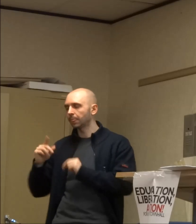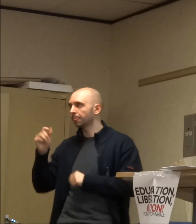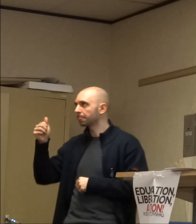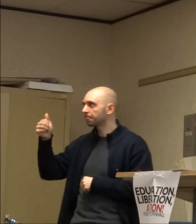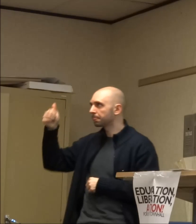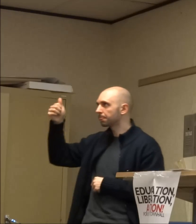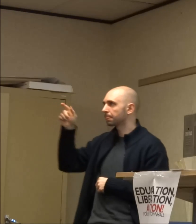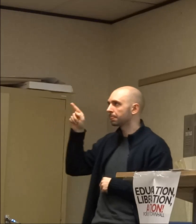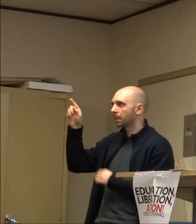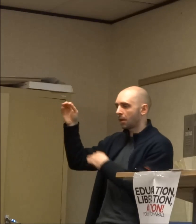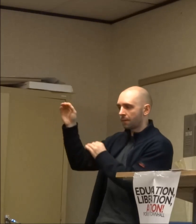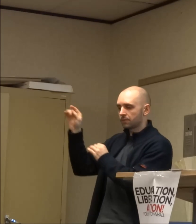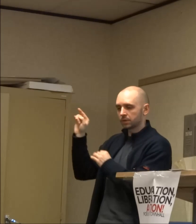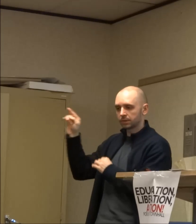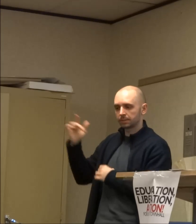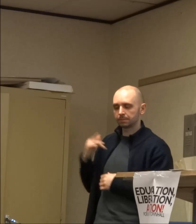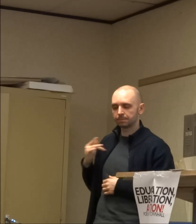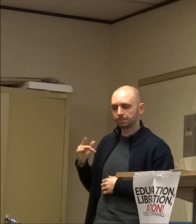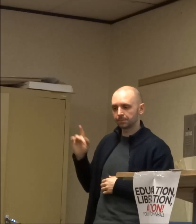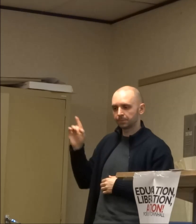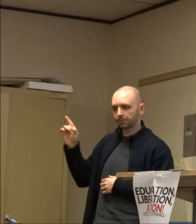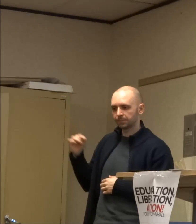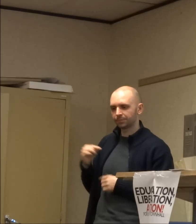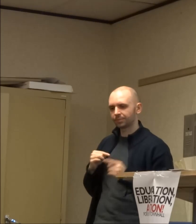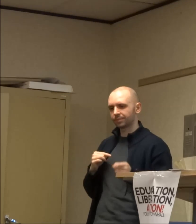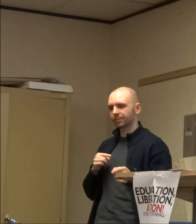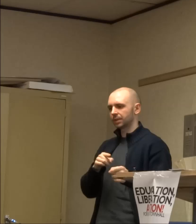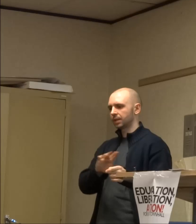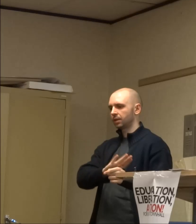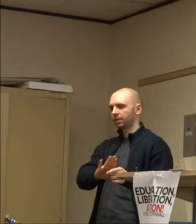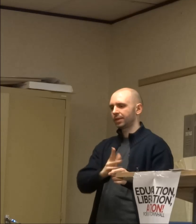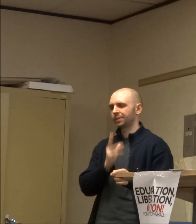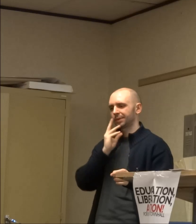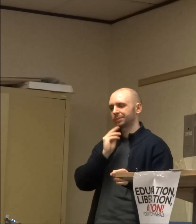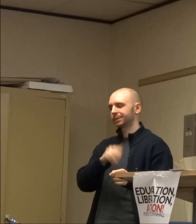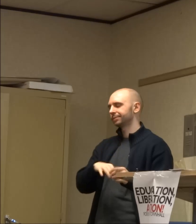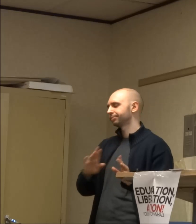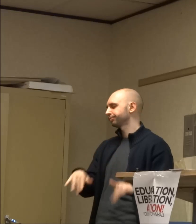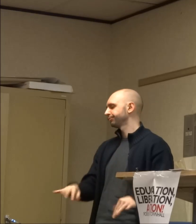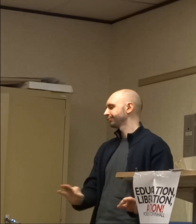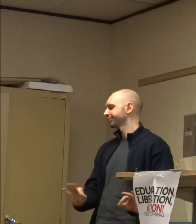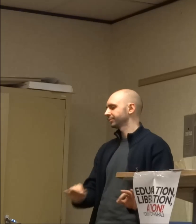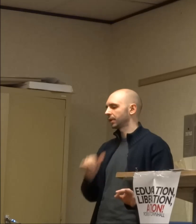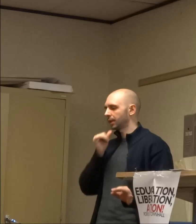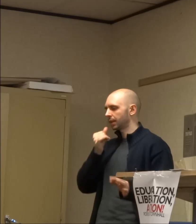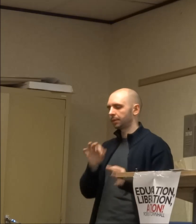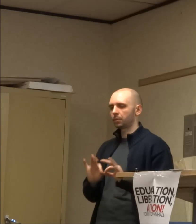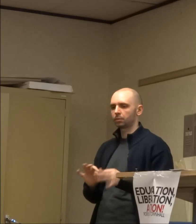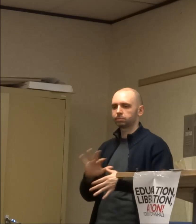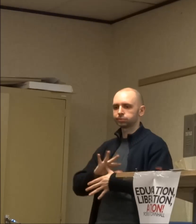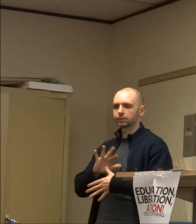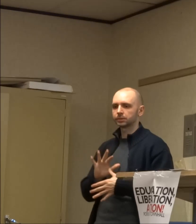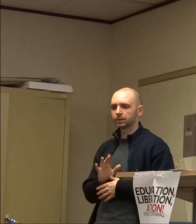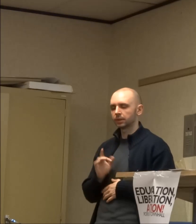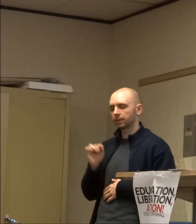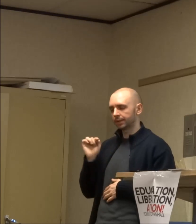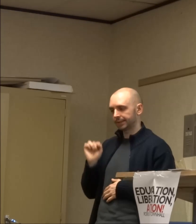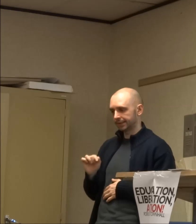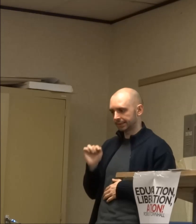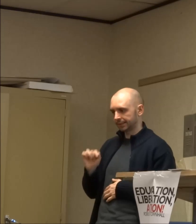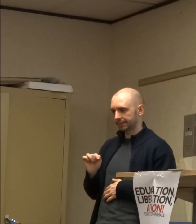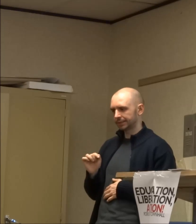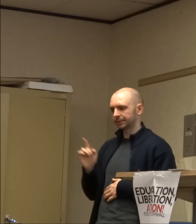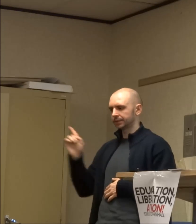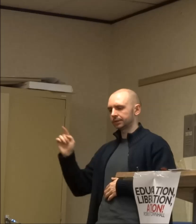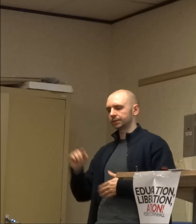the university continue to delegitimize our experiences. Specifically, this issue is embedded within